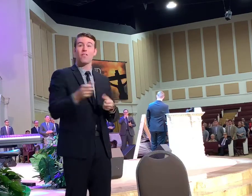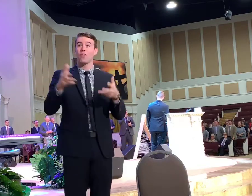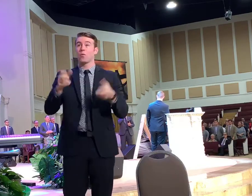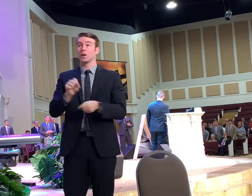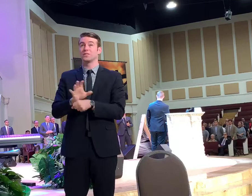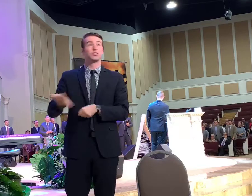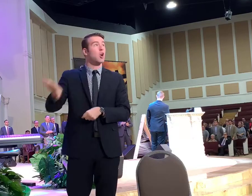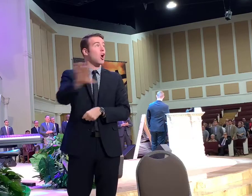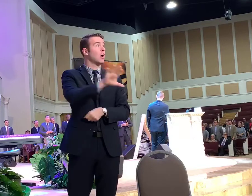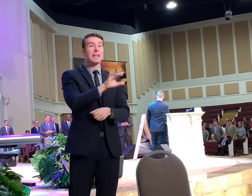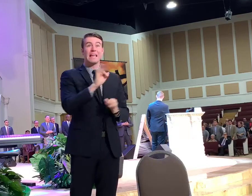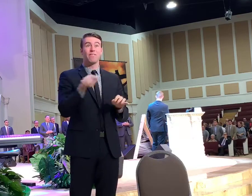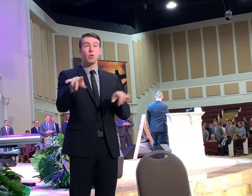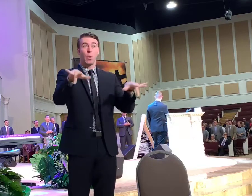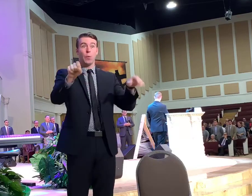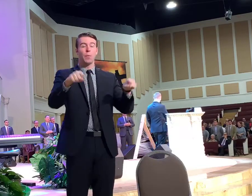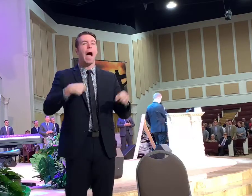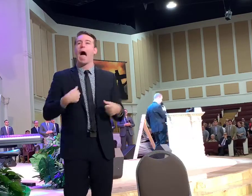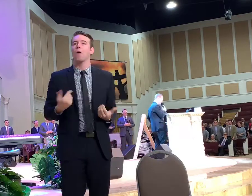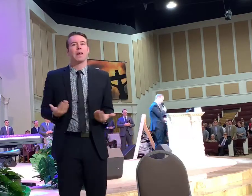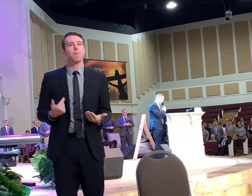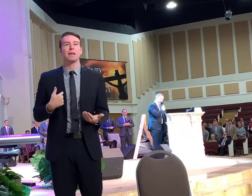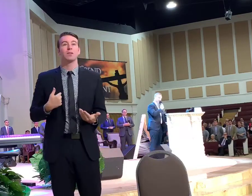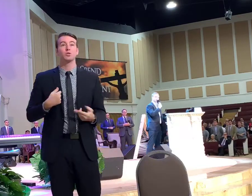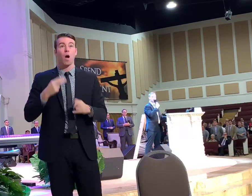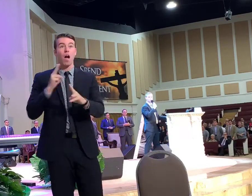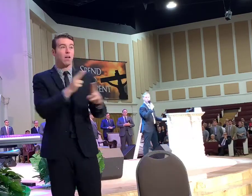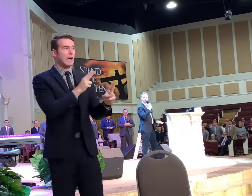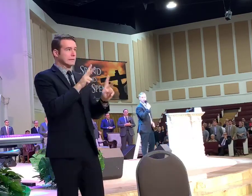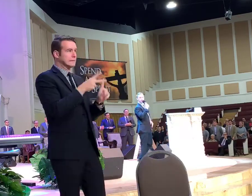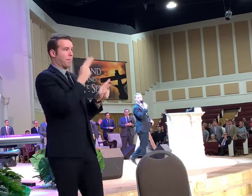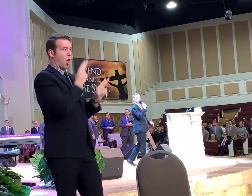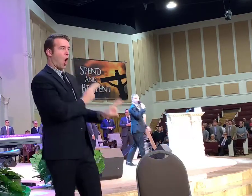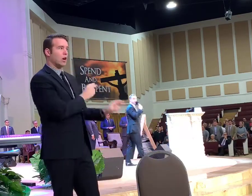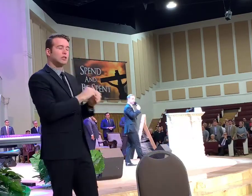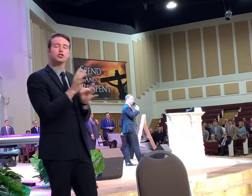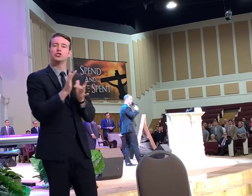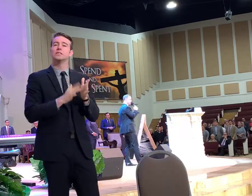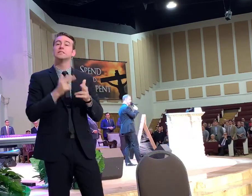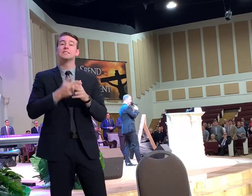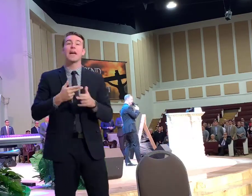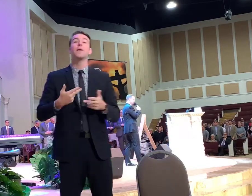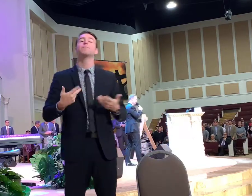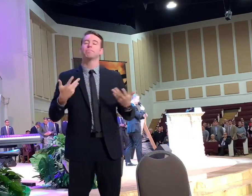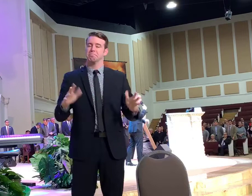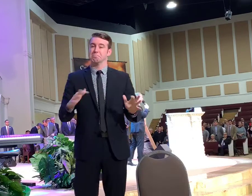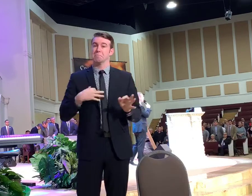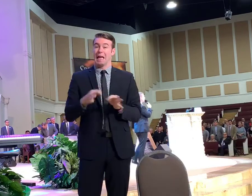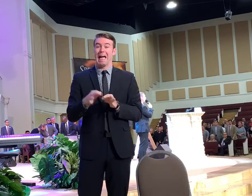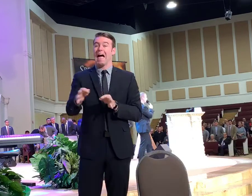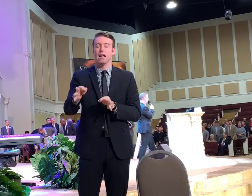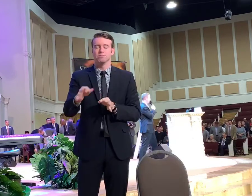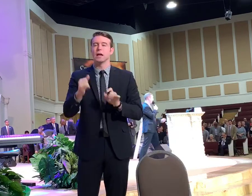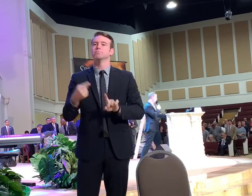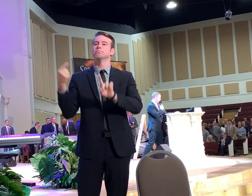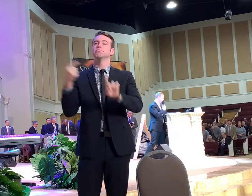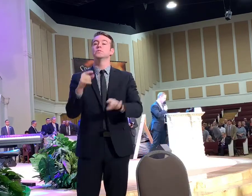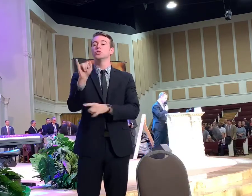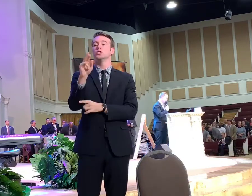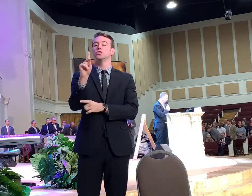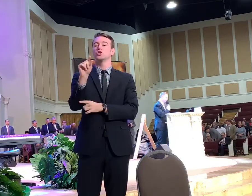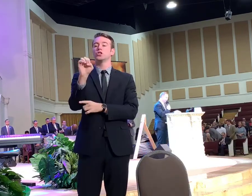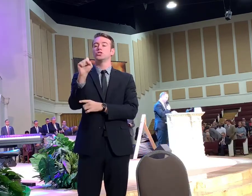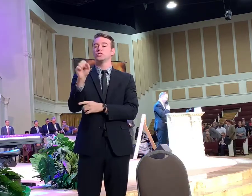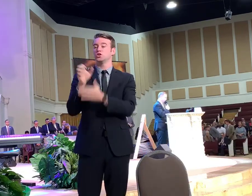Church, I wouldn't be here tonight. So I give you great and double honor in Jesus' name. Without any further delay, Judges chapter 15